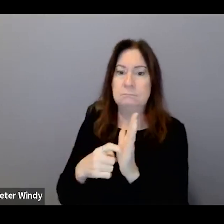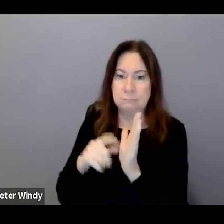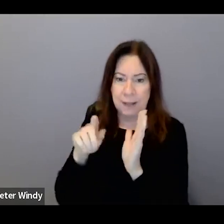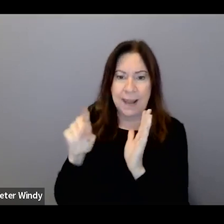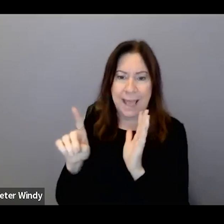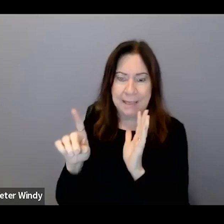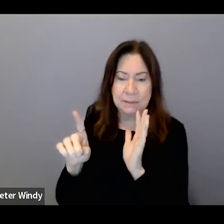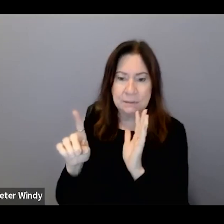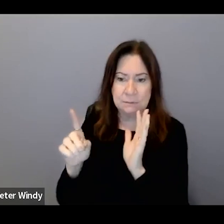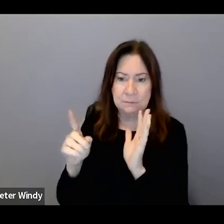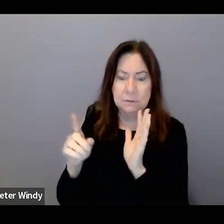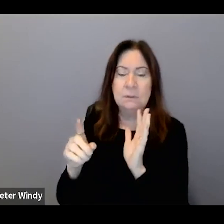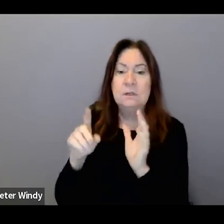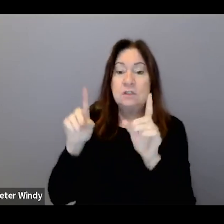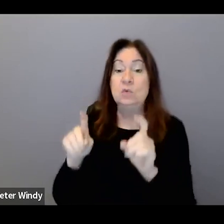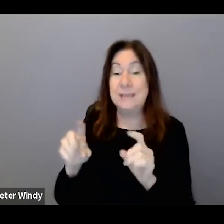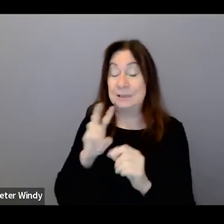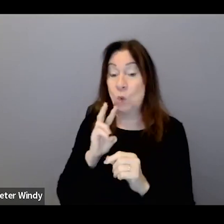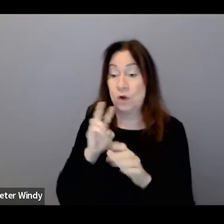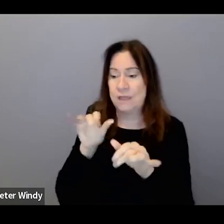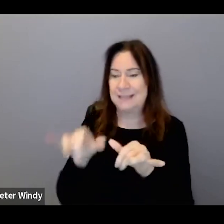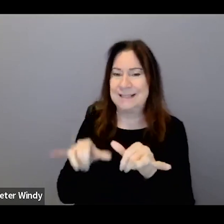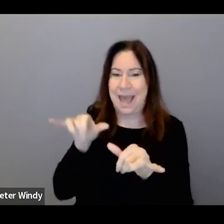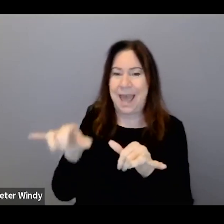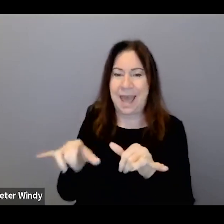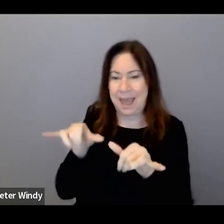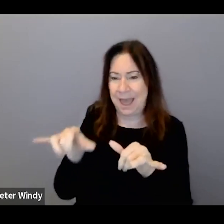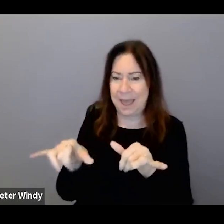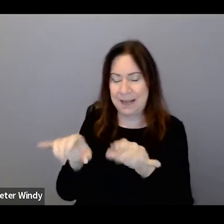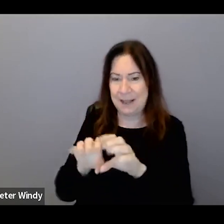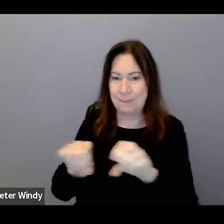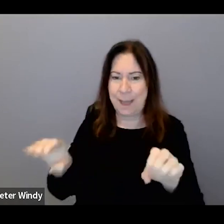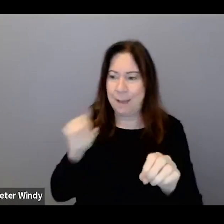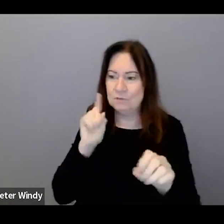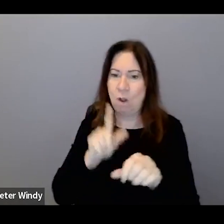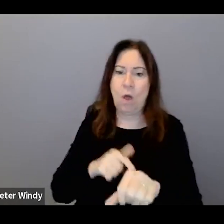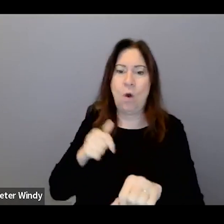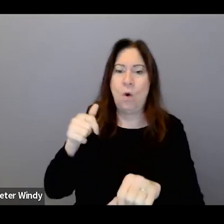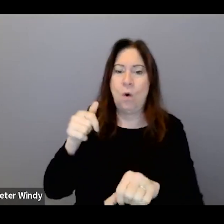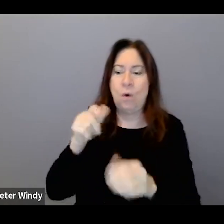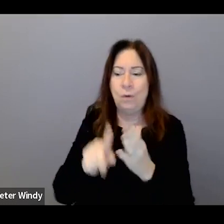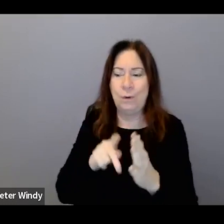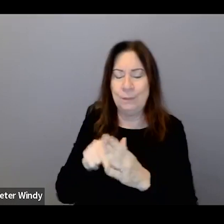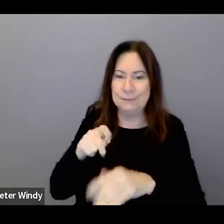lead is to test water that has sat in pipes for an extended period of time.